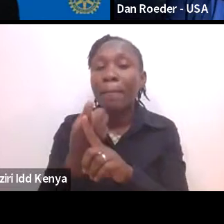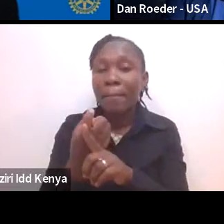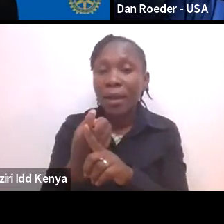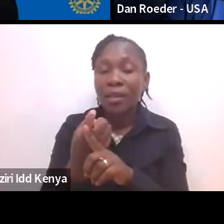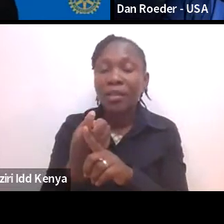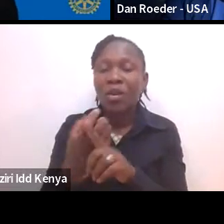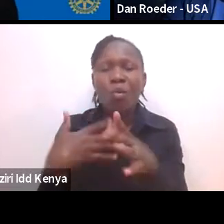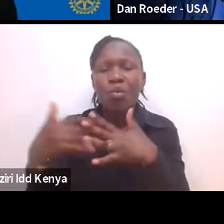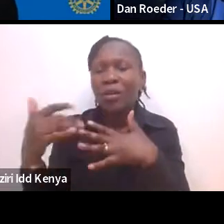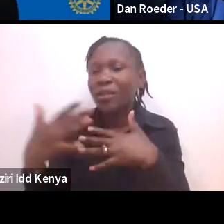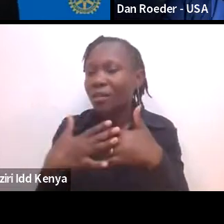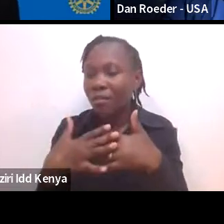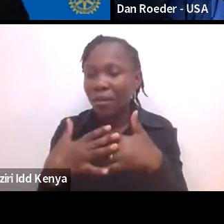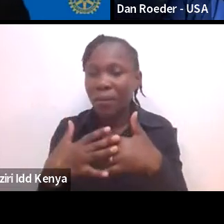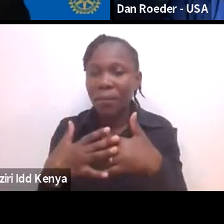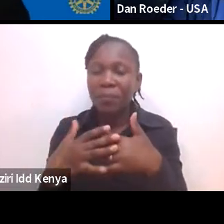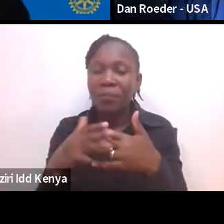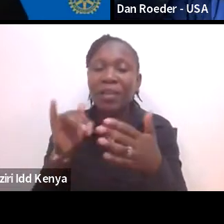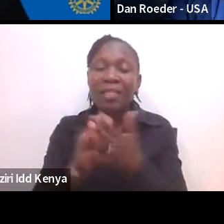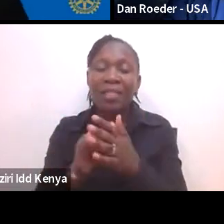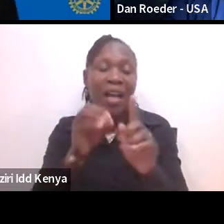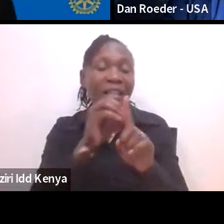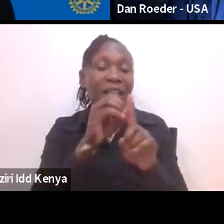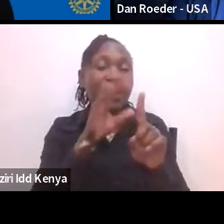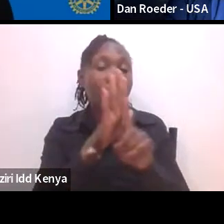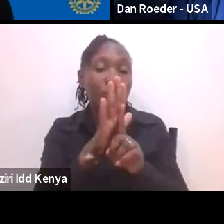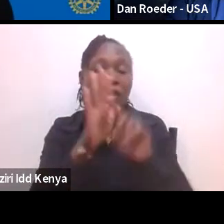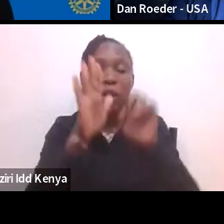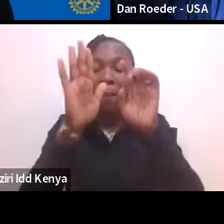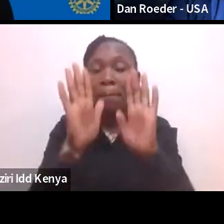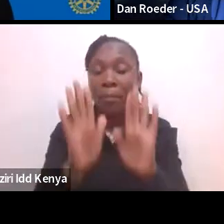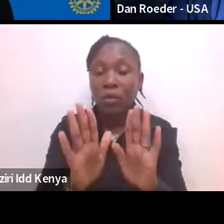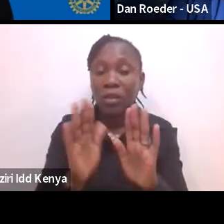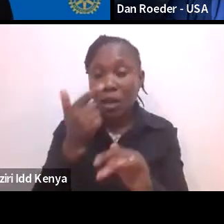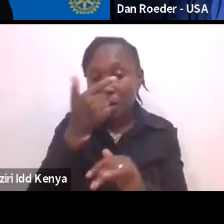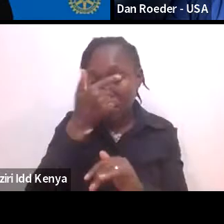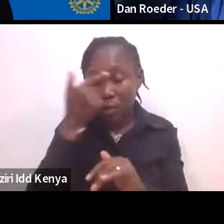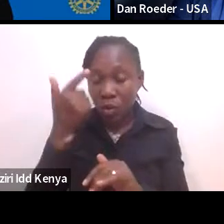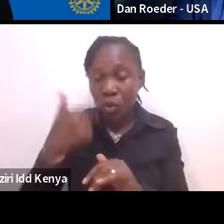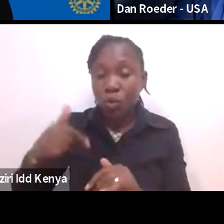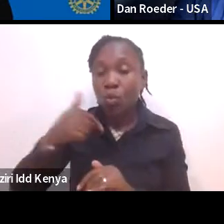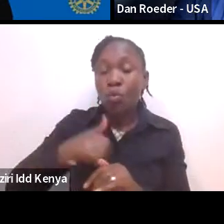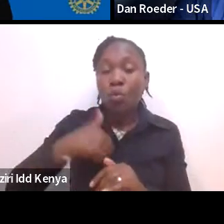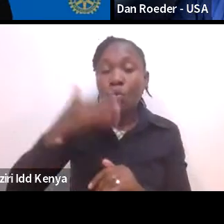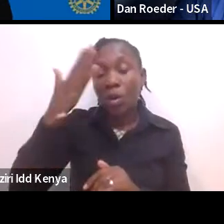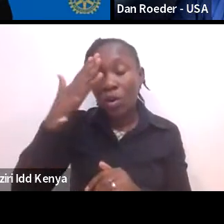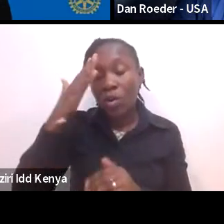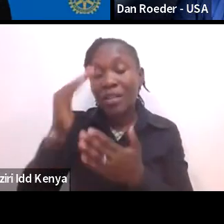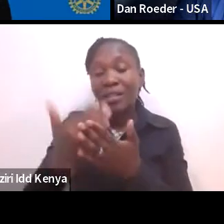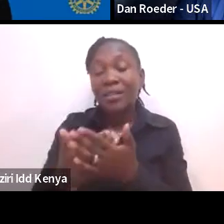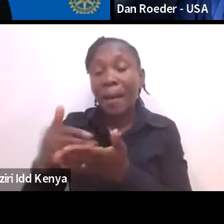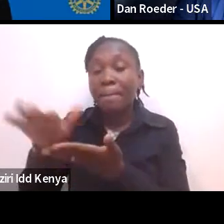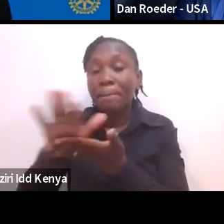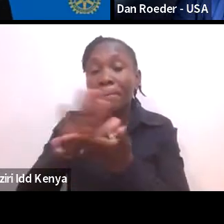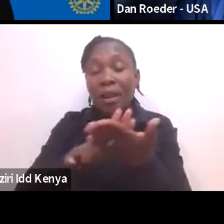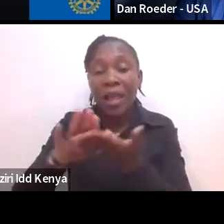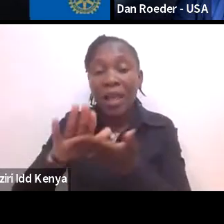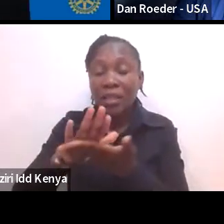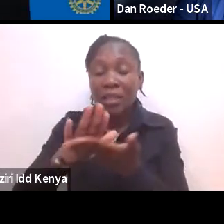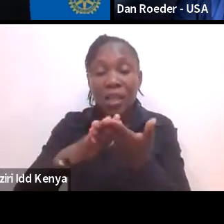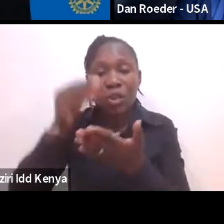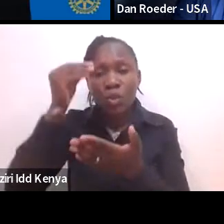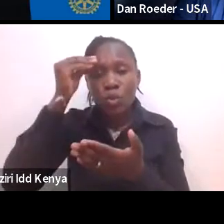it is. That exposure is important, because we know that in some places, students might only